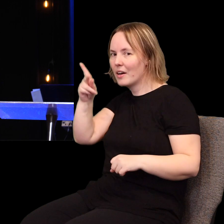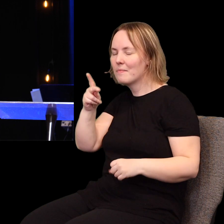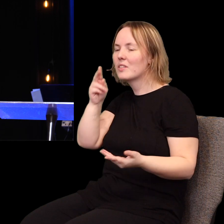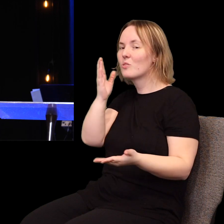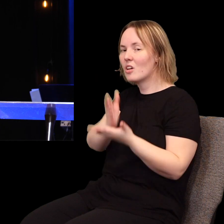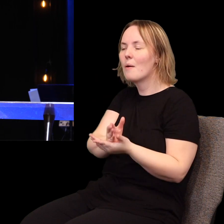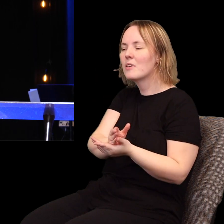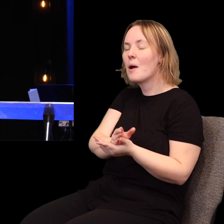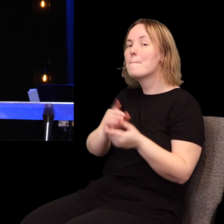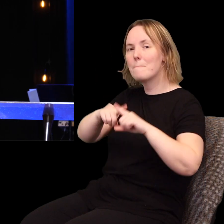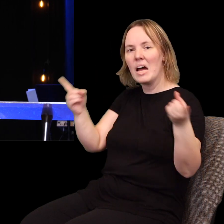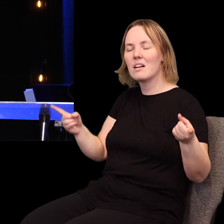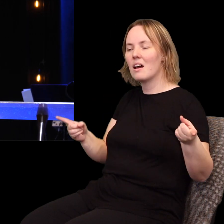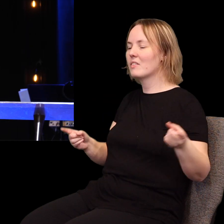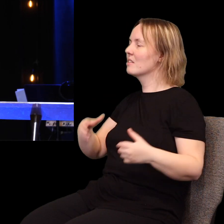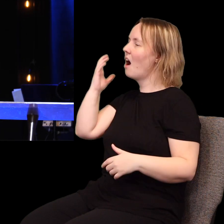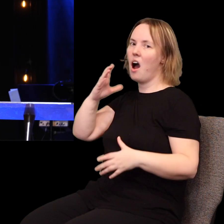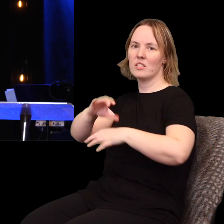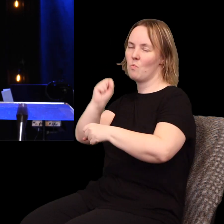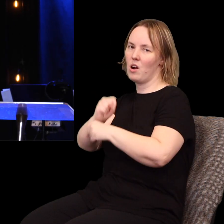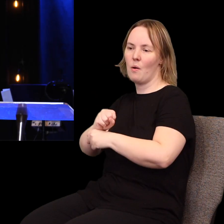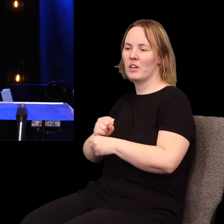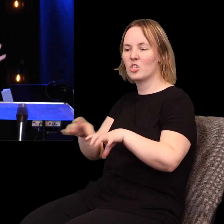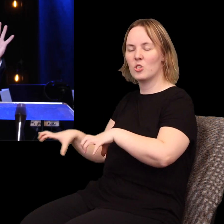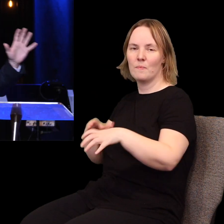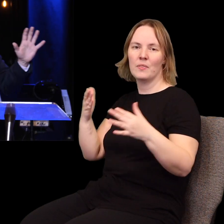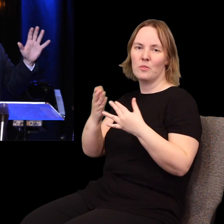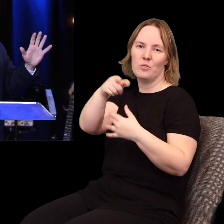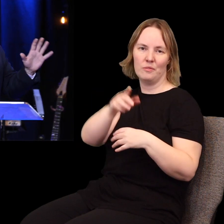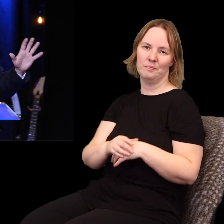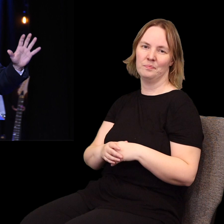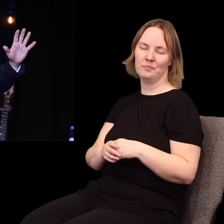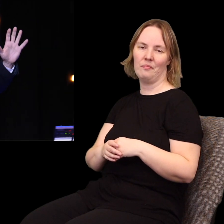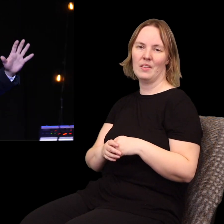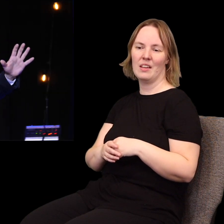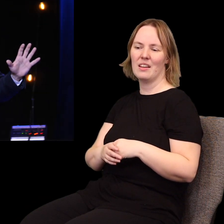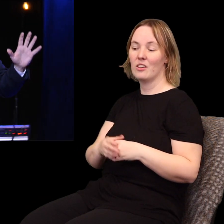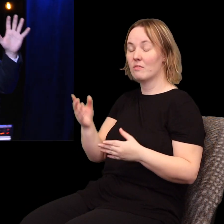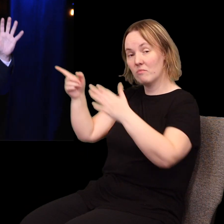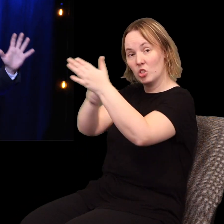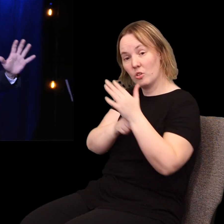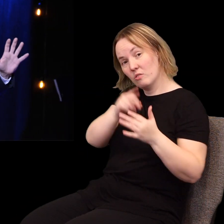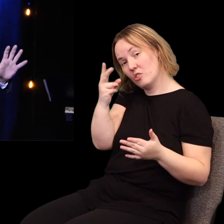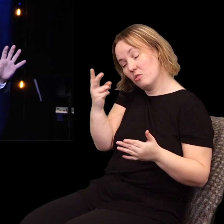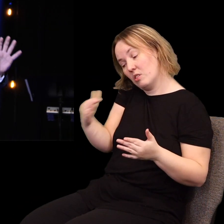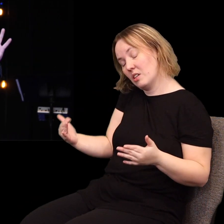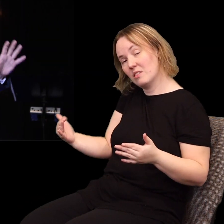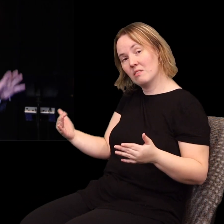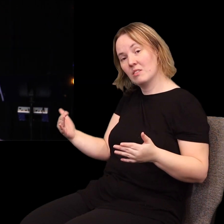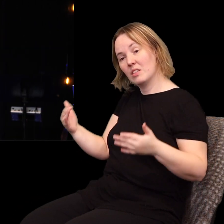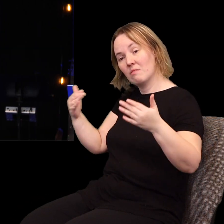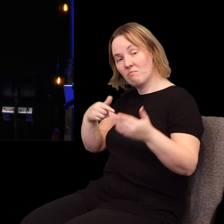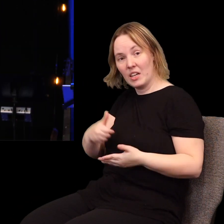for a while, but I still have a great work that I want to do through you. So I'm going to show you two things that are going to be required and that are available to you